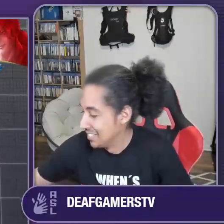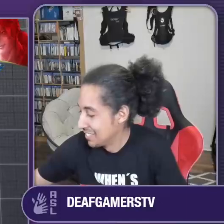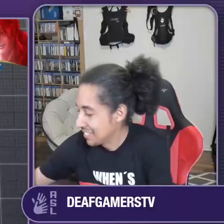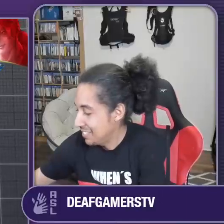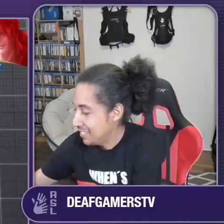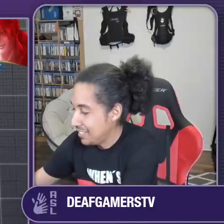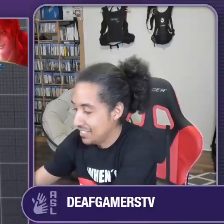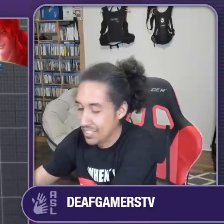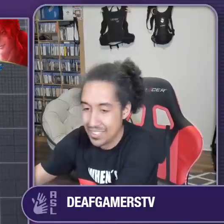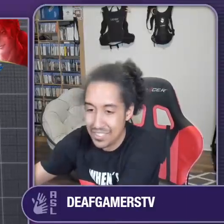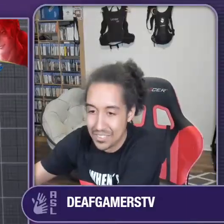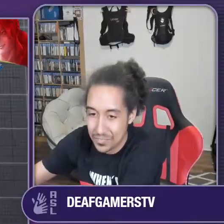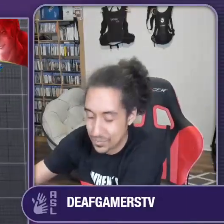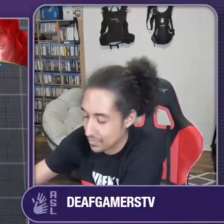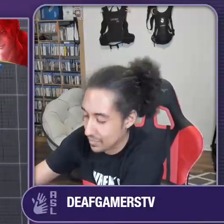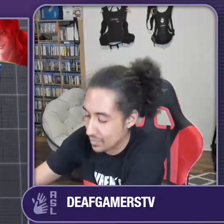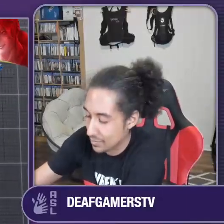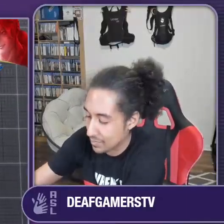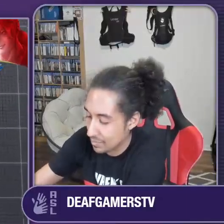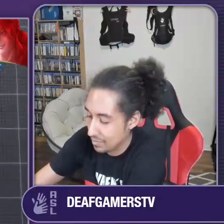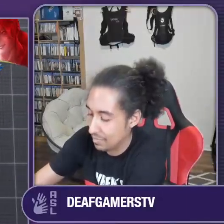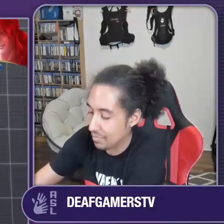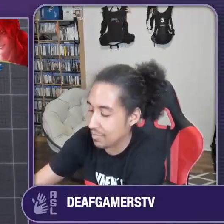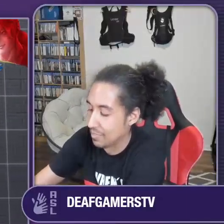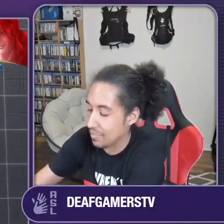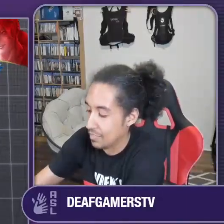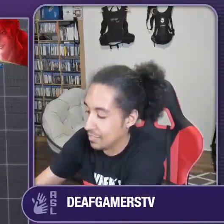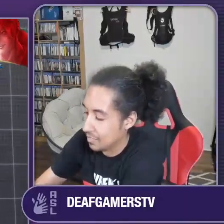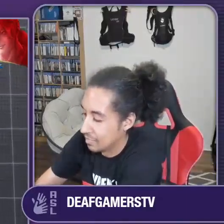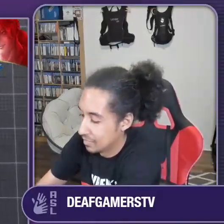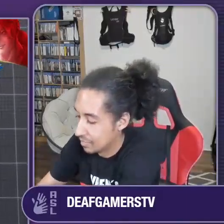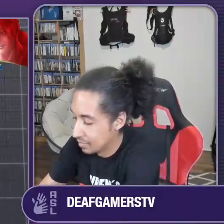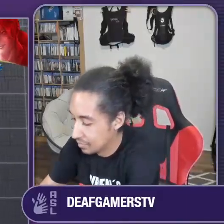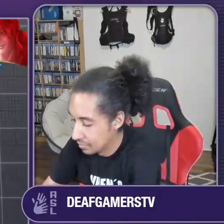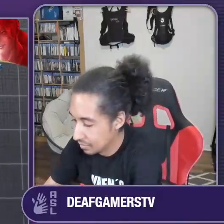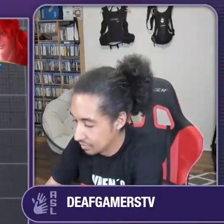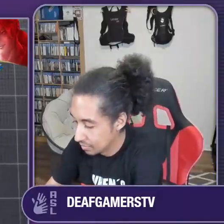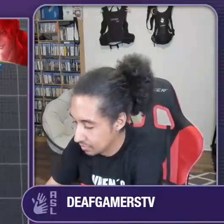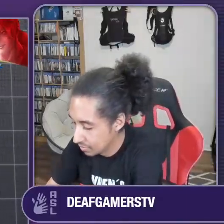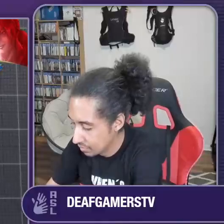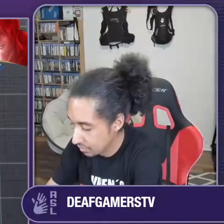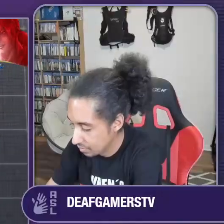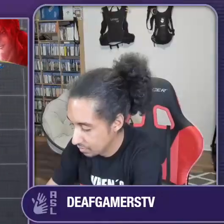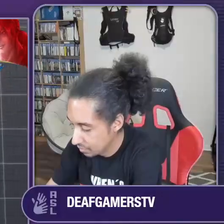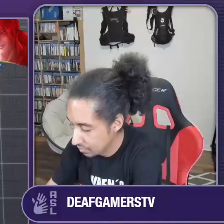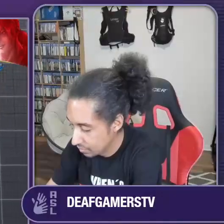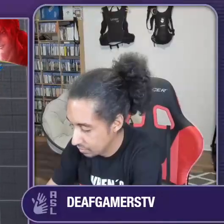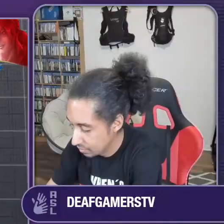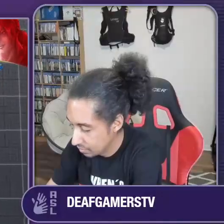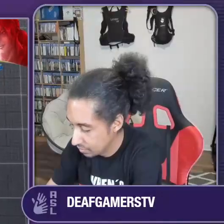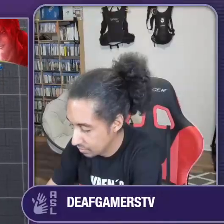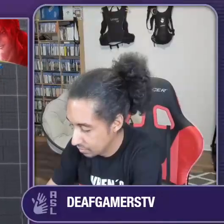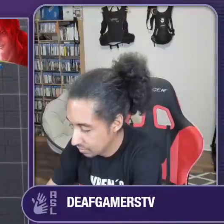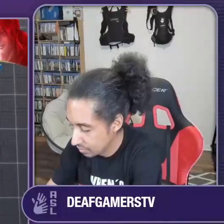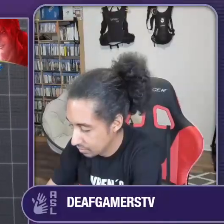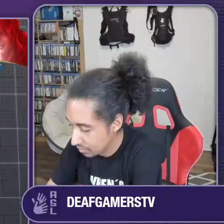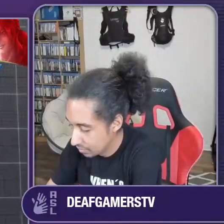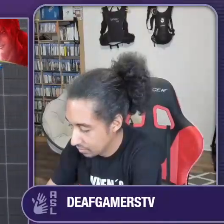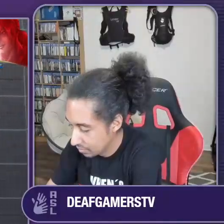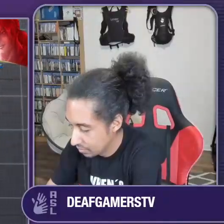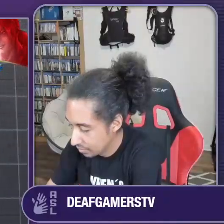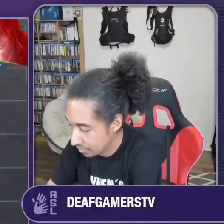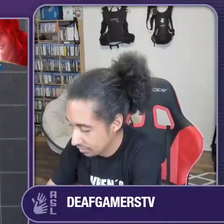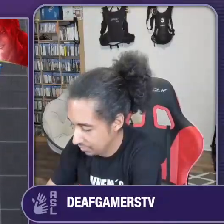positioning themselves. That being said, he is blocking quite a bit, not anti-airing, and that means the claw is losing a little more life over time. Jazdero does